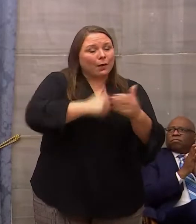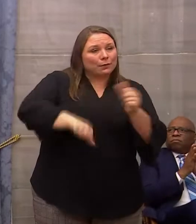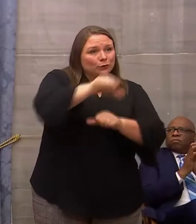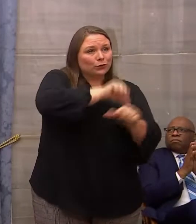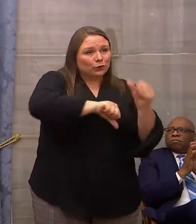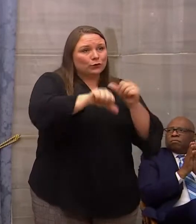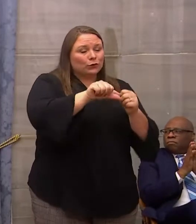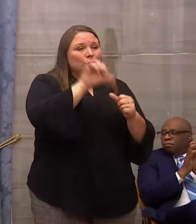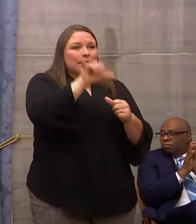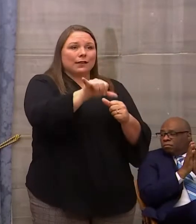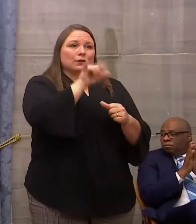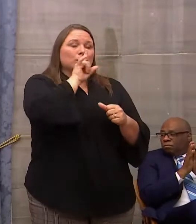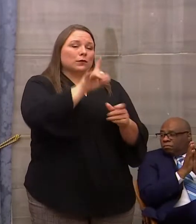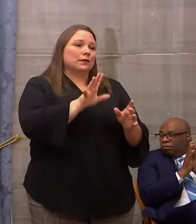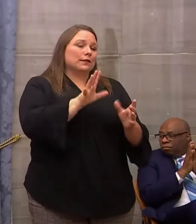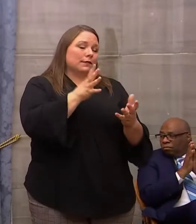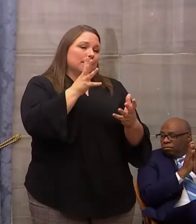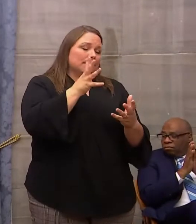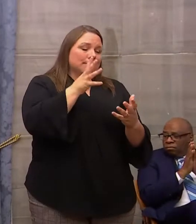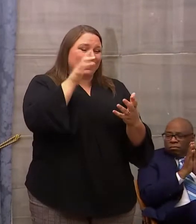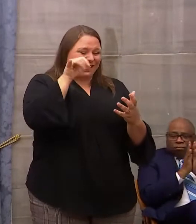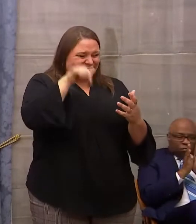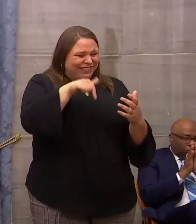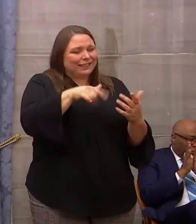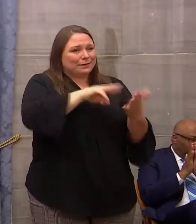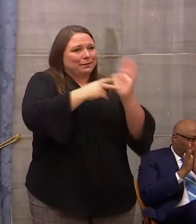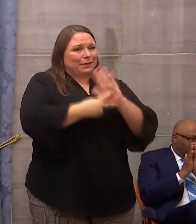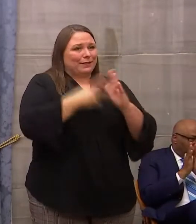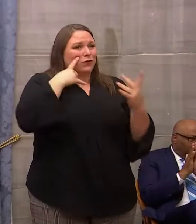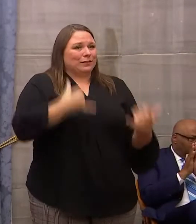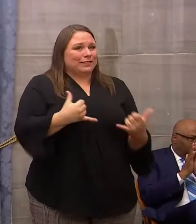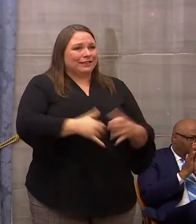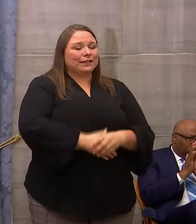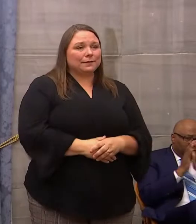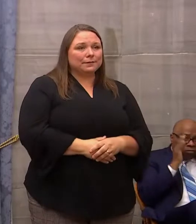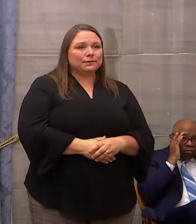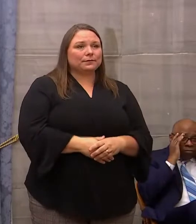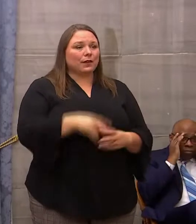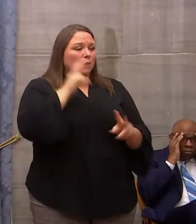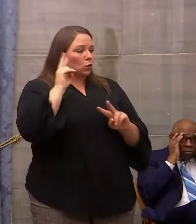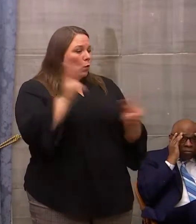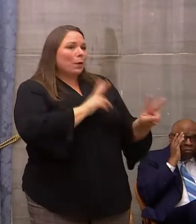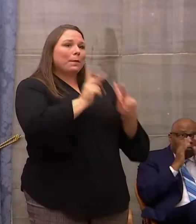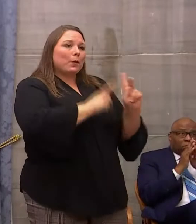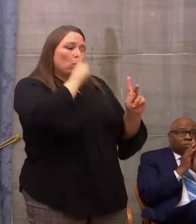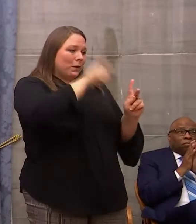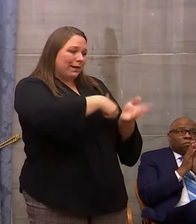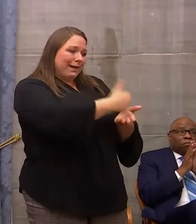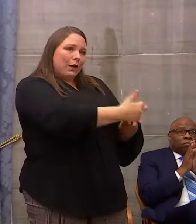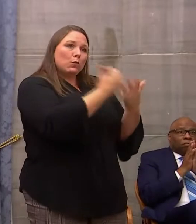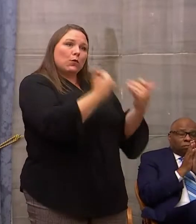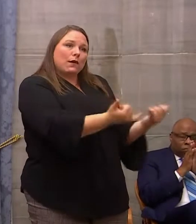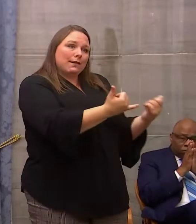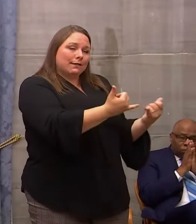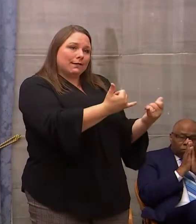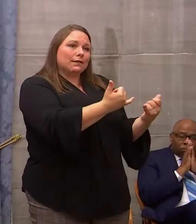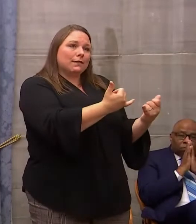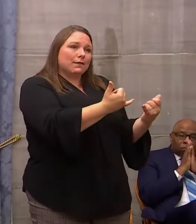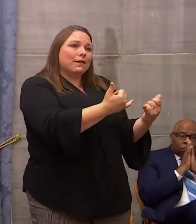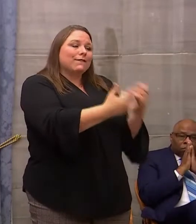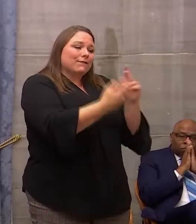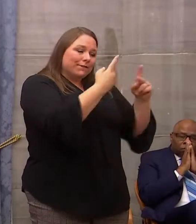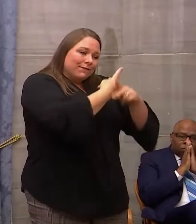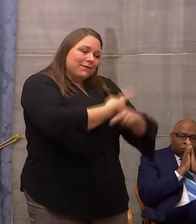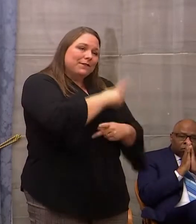neighbors. And that is what this is about today. It is looking to our neighbors that need help for the moment and finding